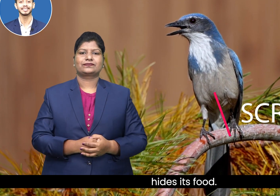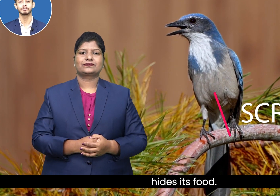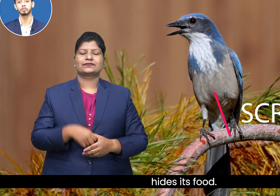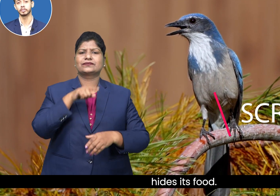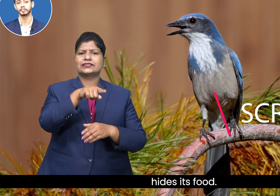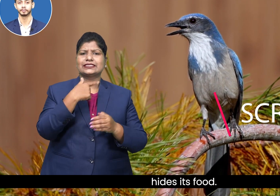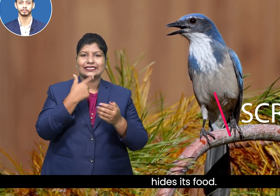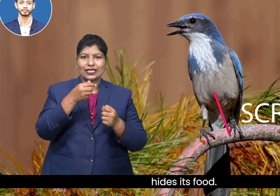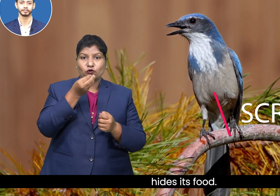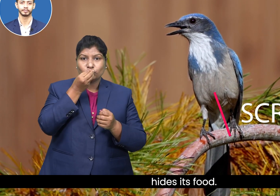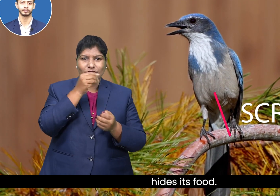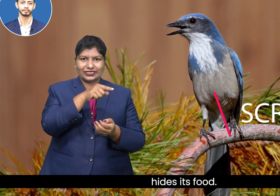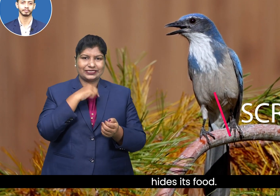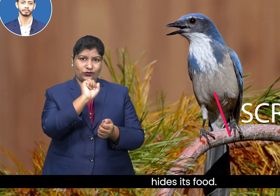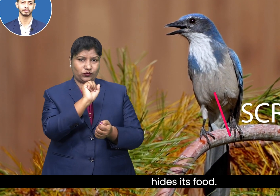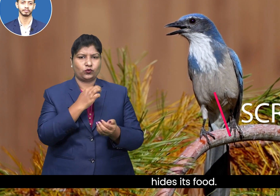hides its food.